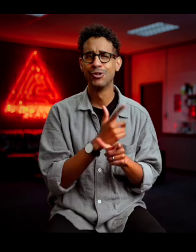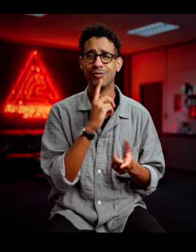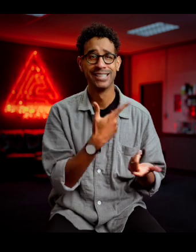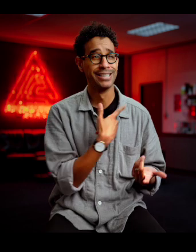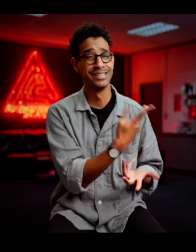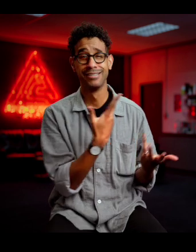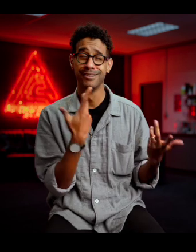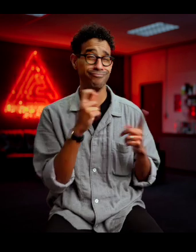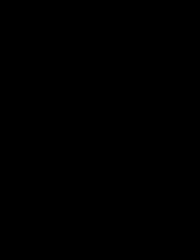sister at this point.